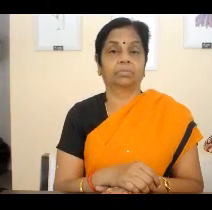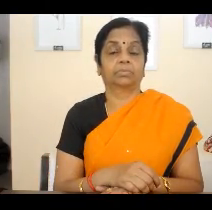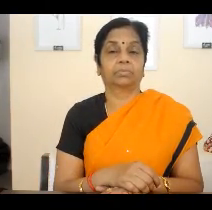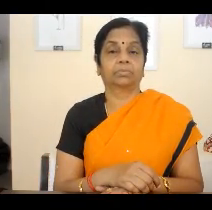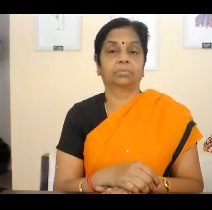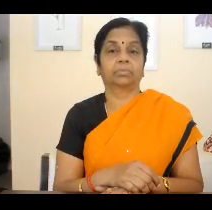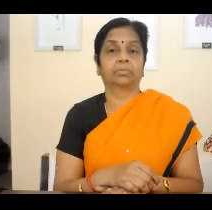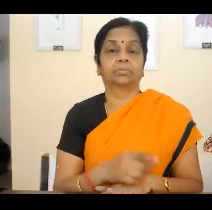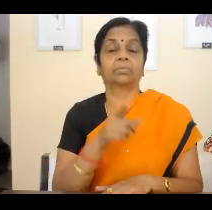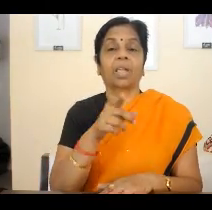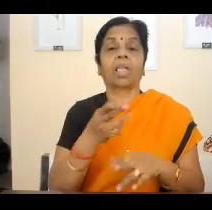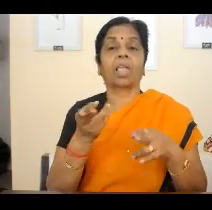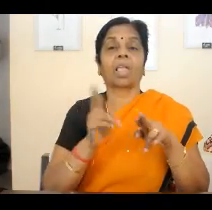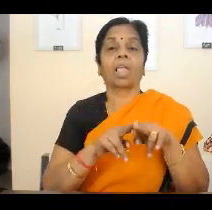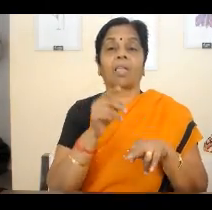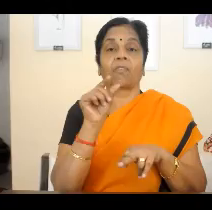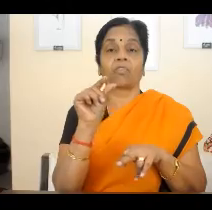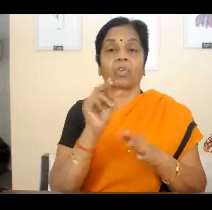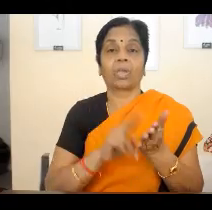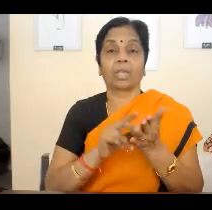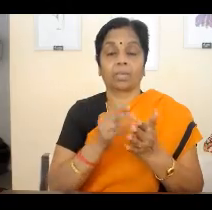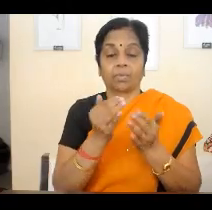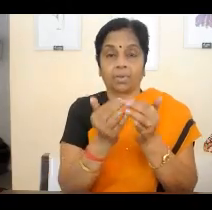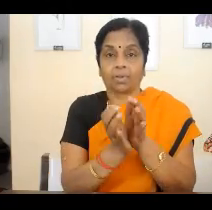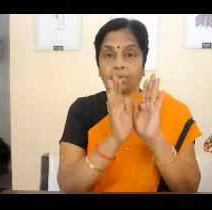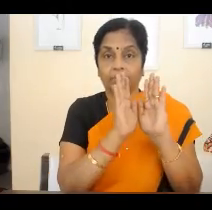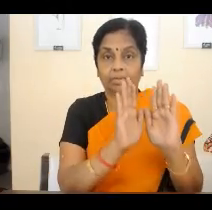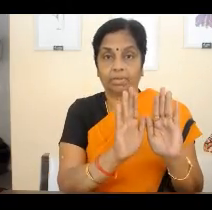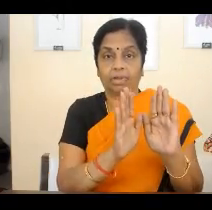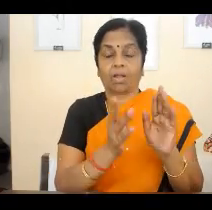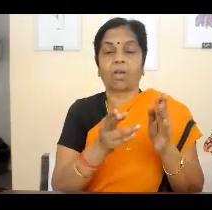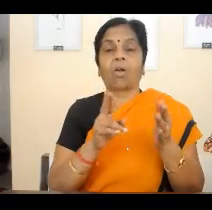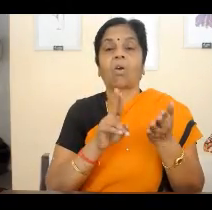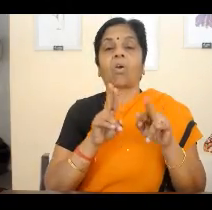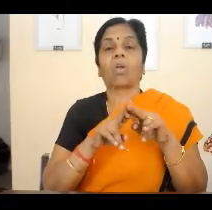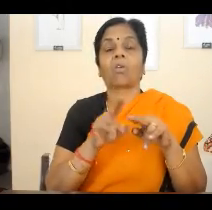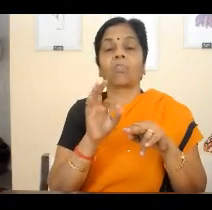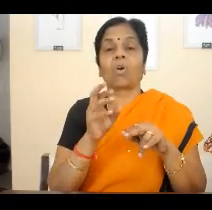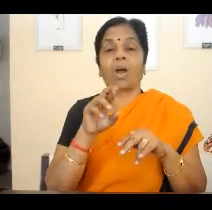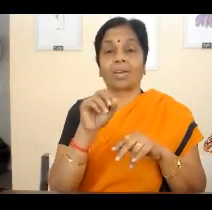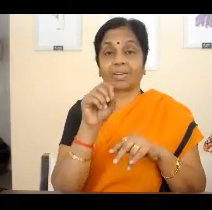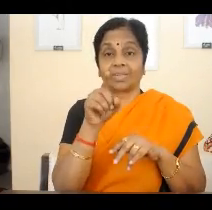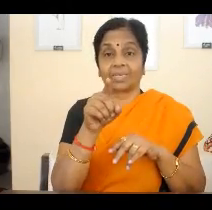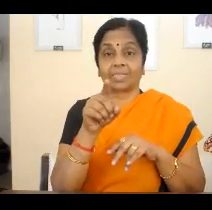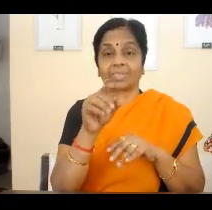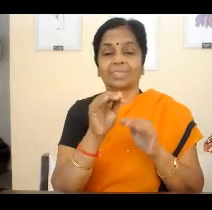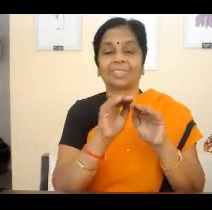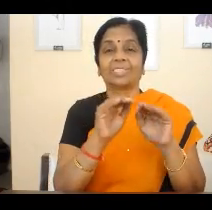A fund should be created for disability insurance